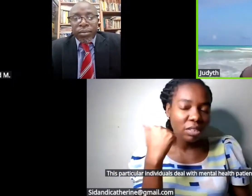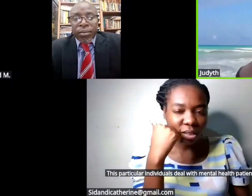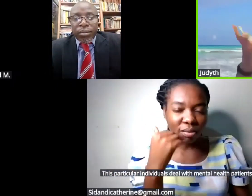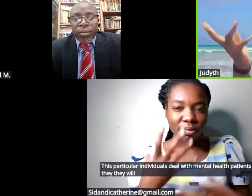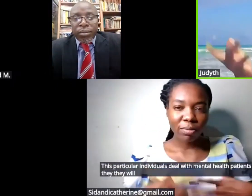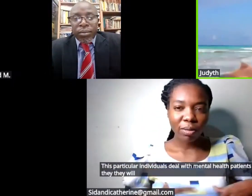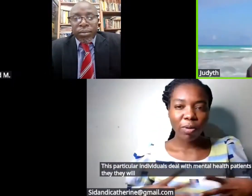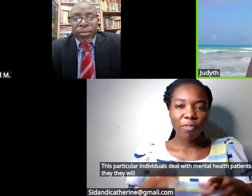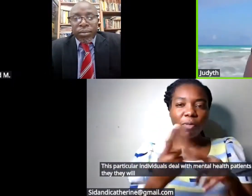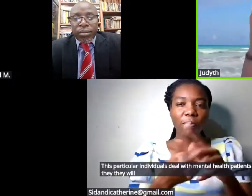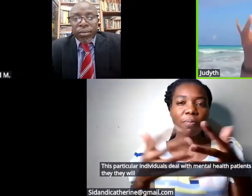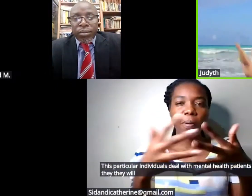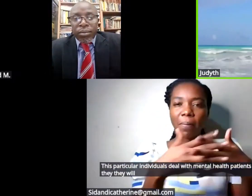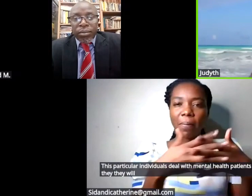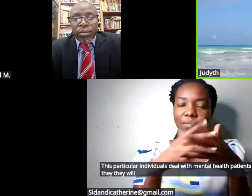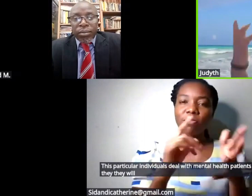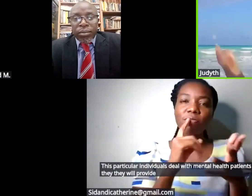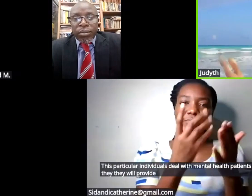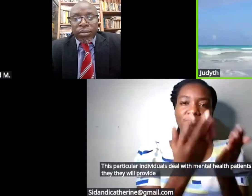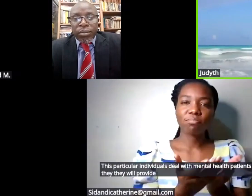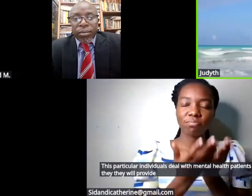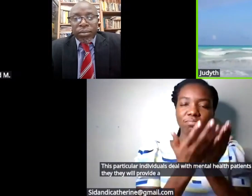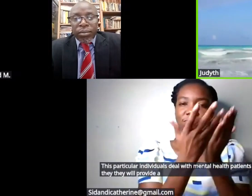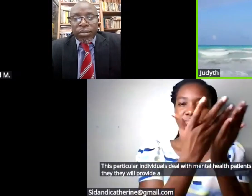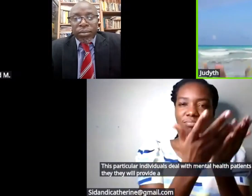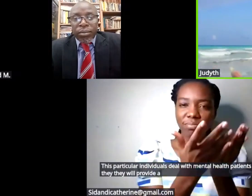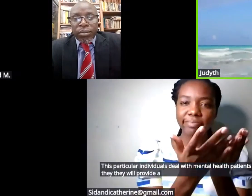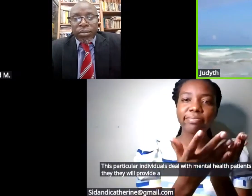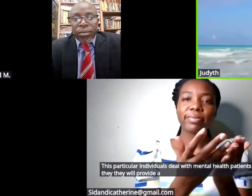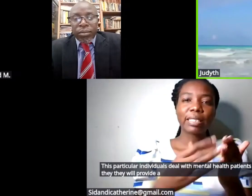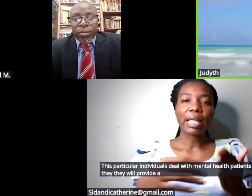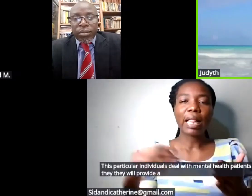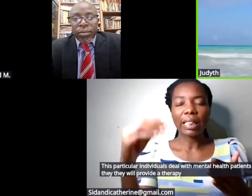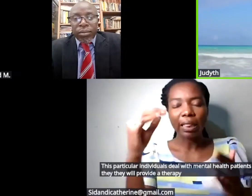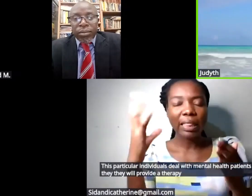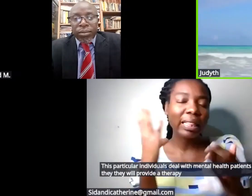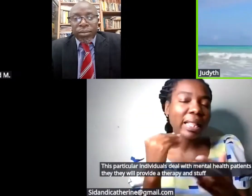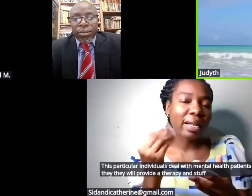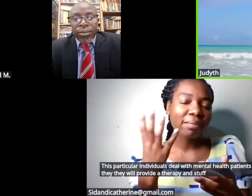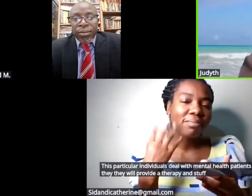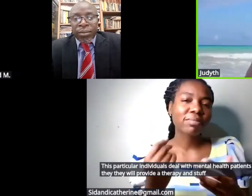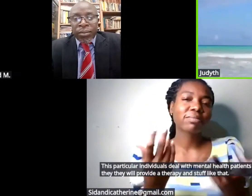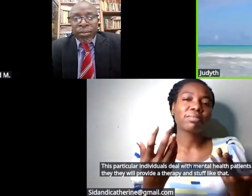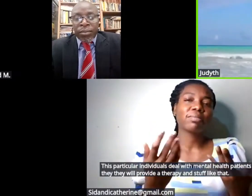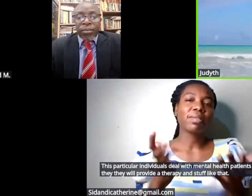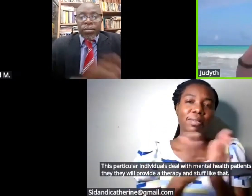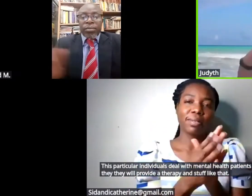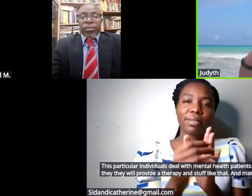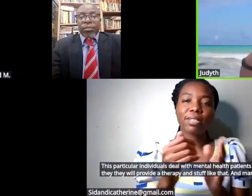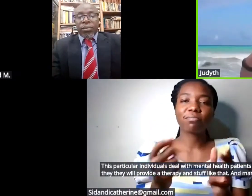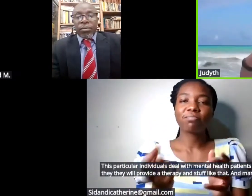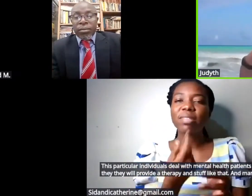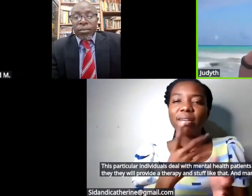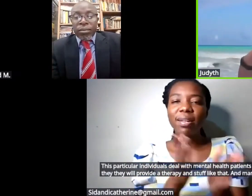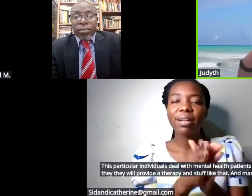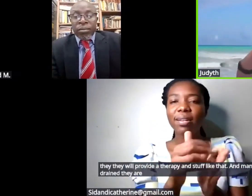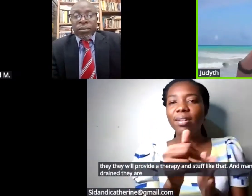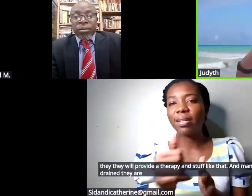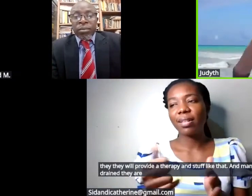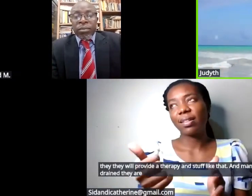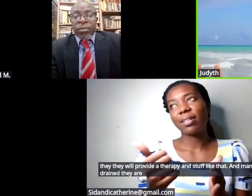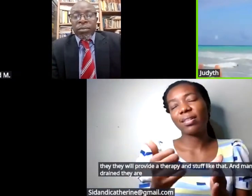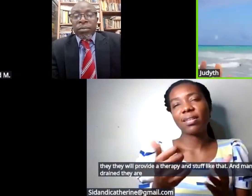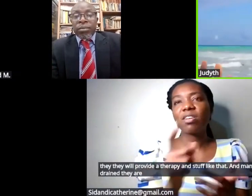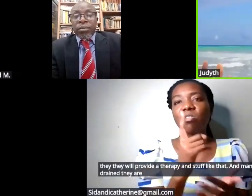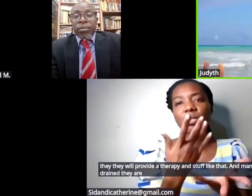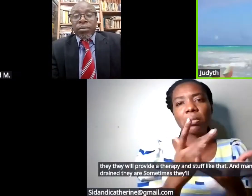will provide psychotherapy and stuff like that. And many times they're drained. Sometimes they'll